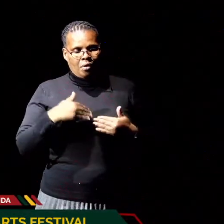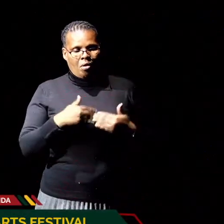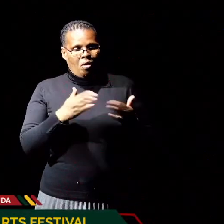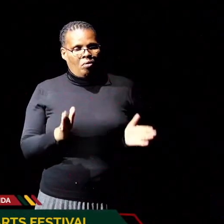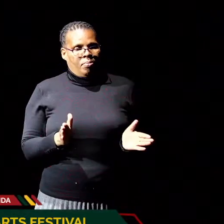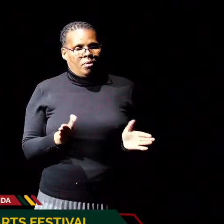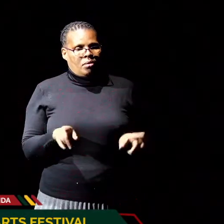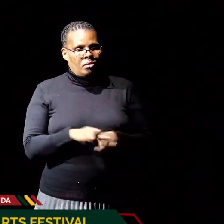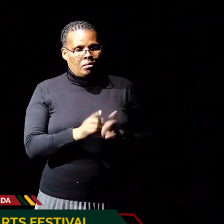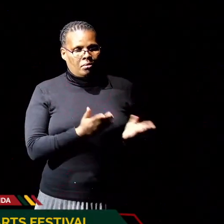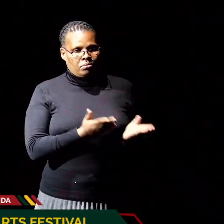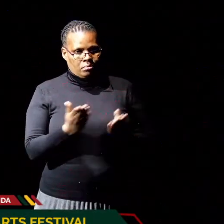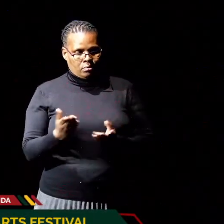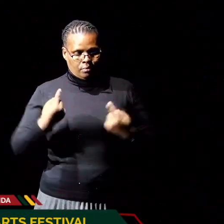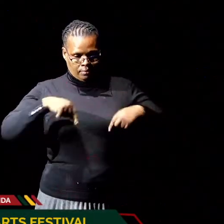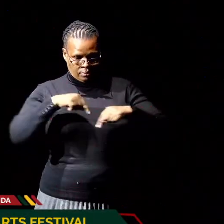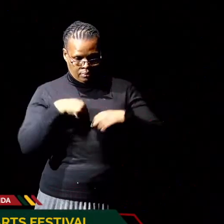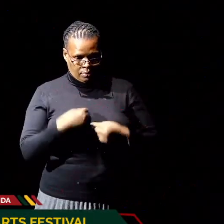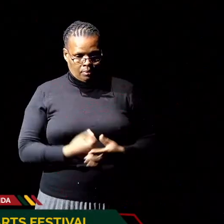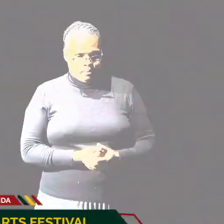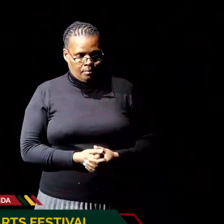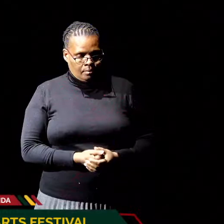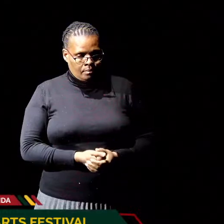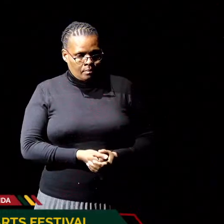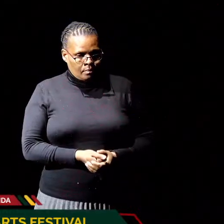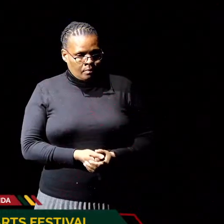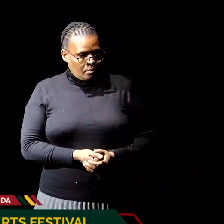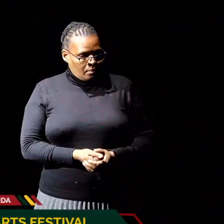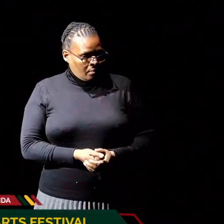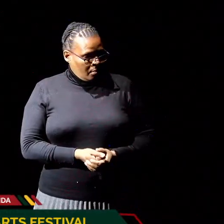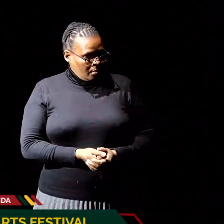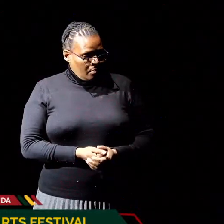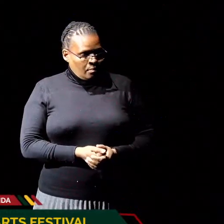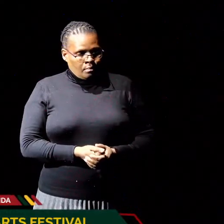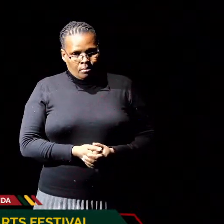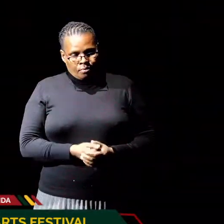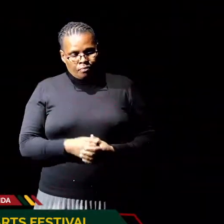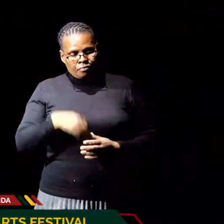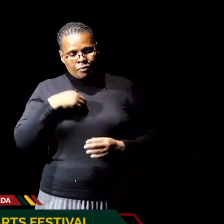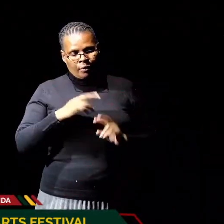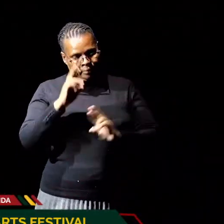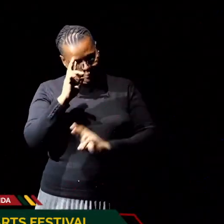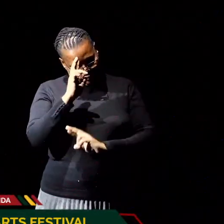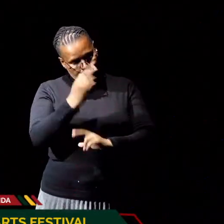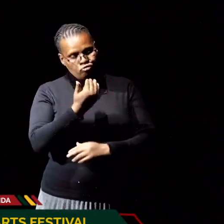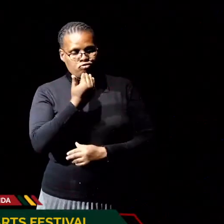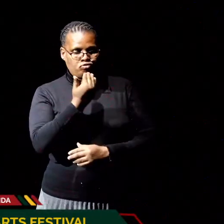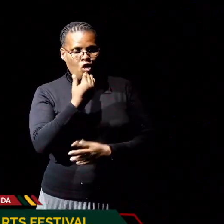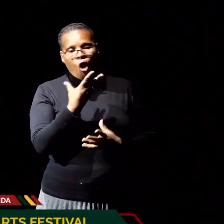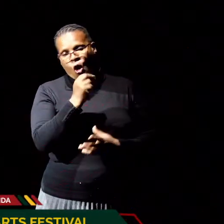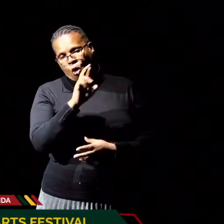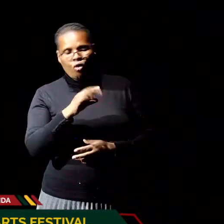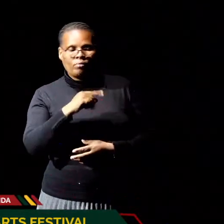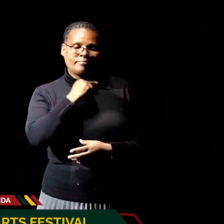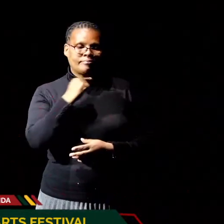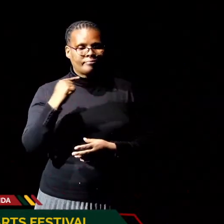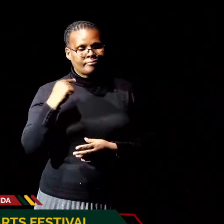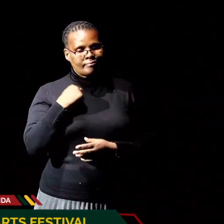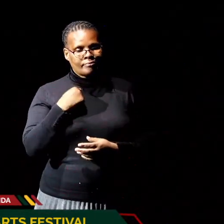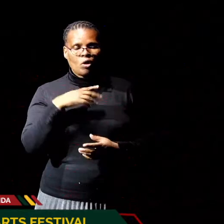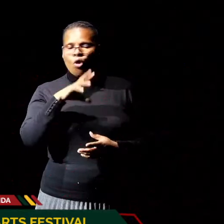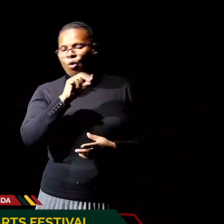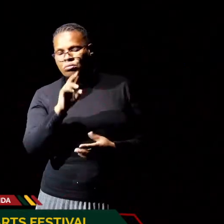this occasion for us in with devotions, honorable or the Reverend